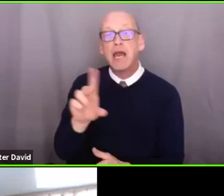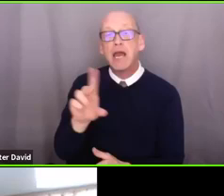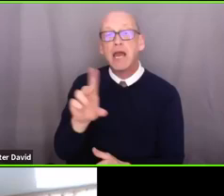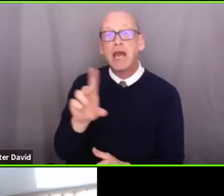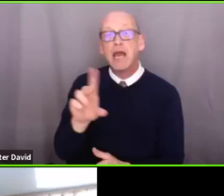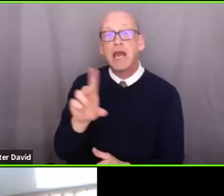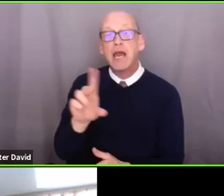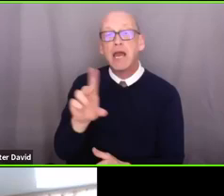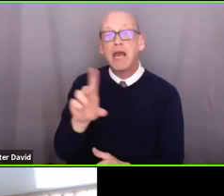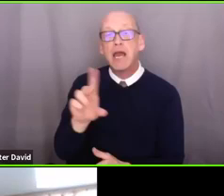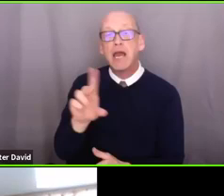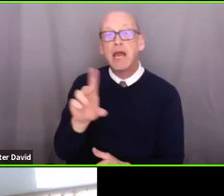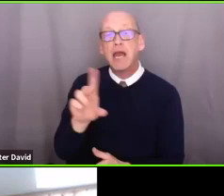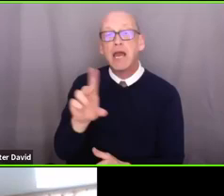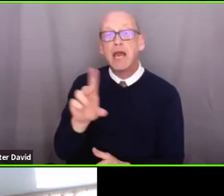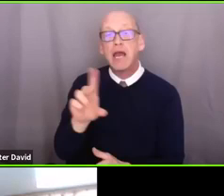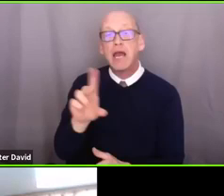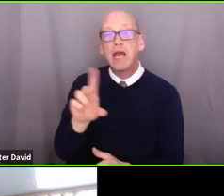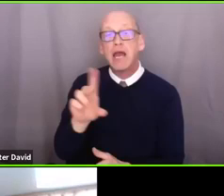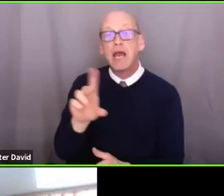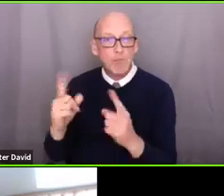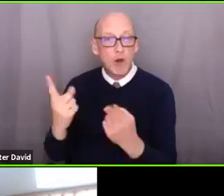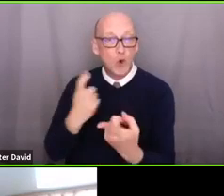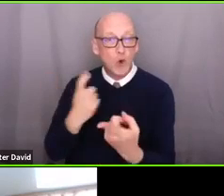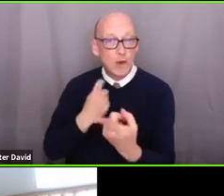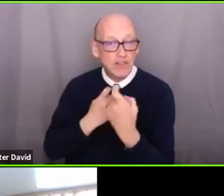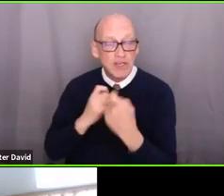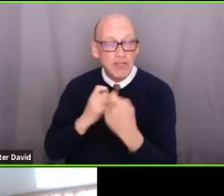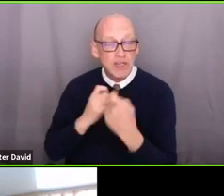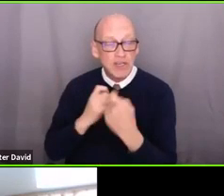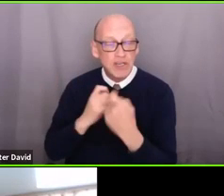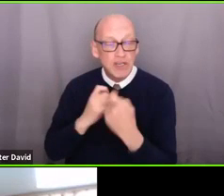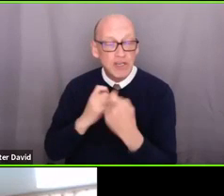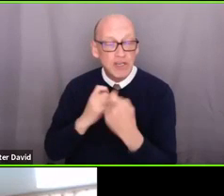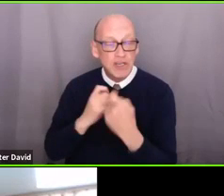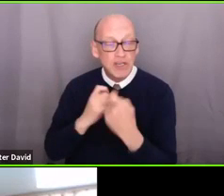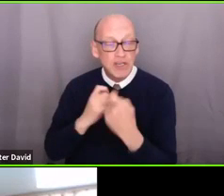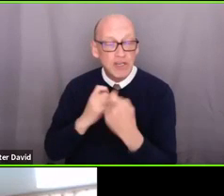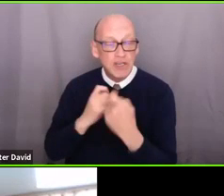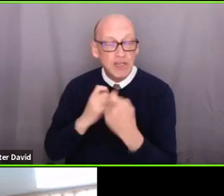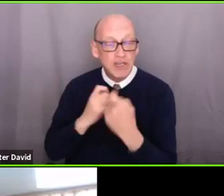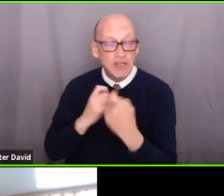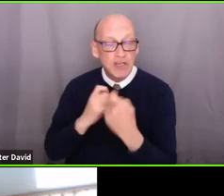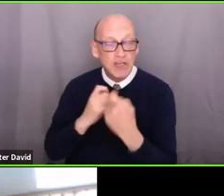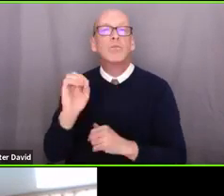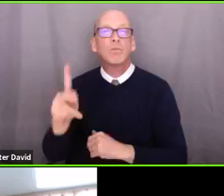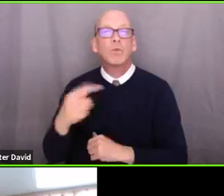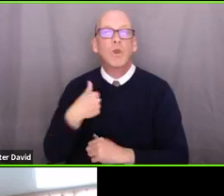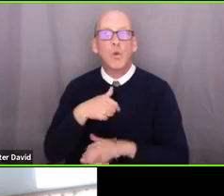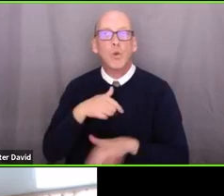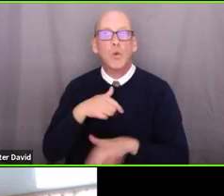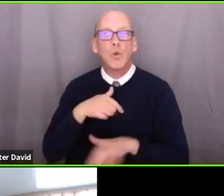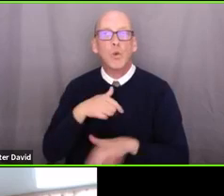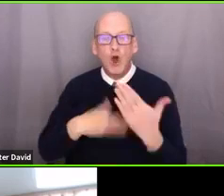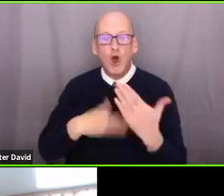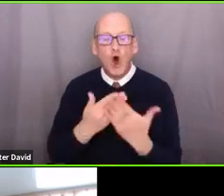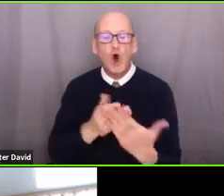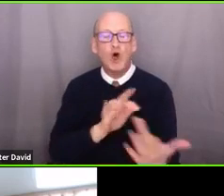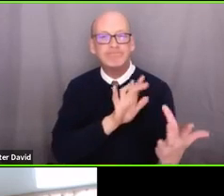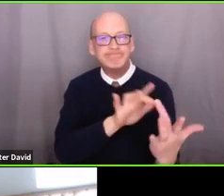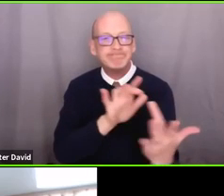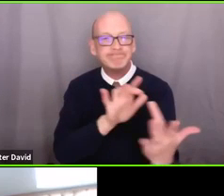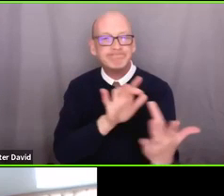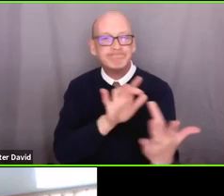So the idea of, if I'm understanding the question correctly, is, okay, so we're doing all these contact tracing efforts. Is it